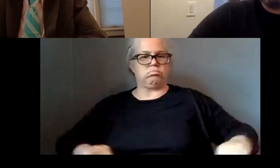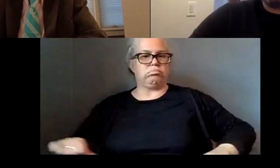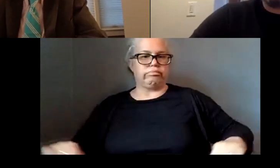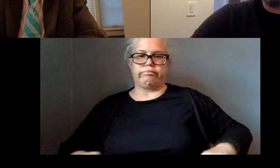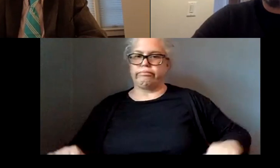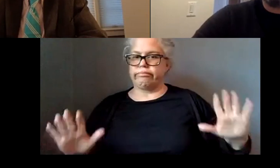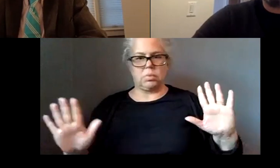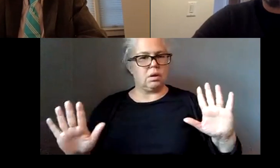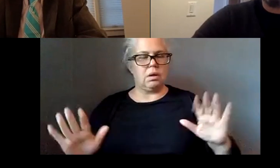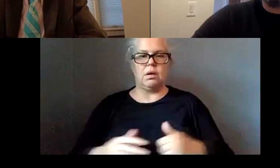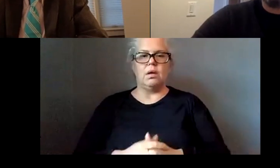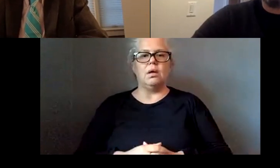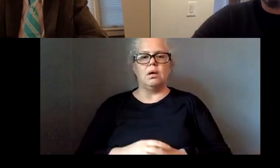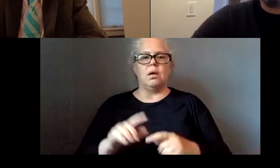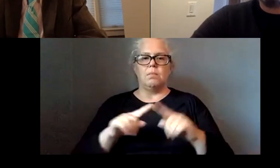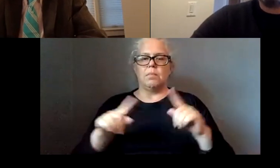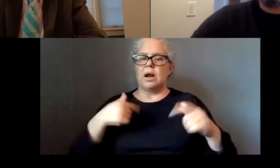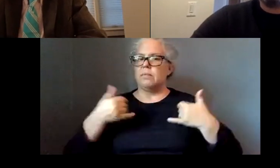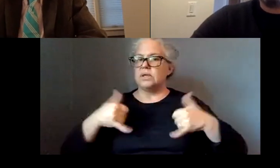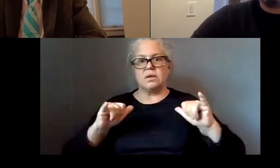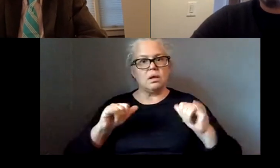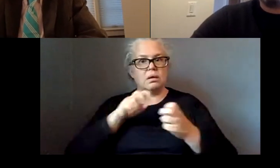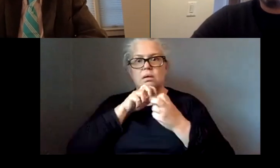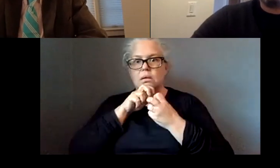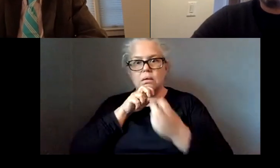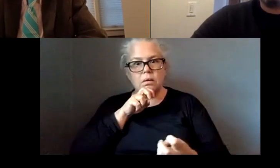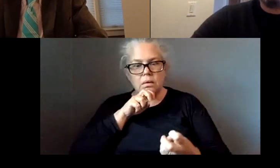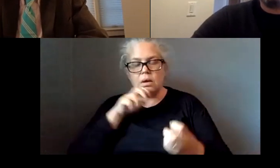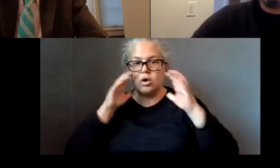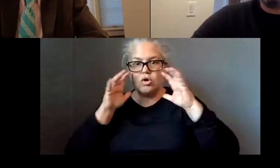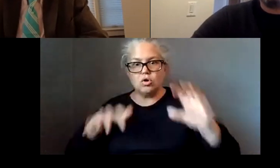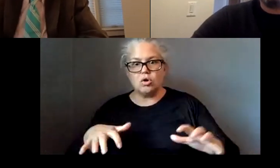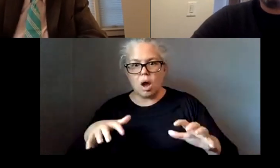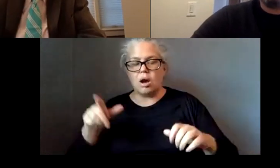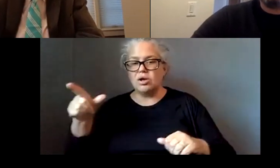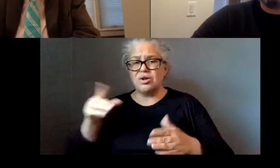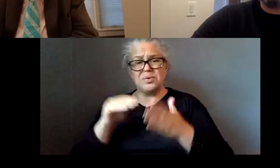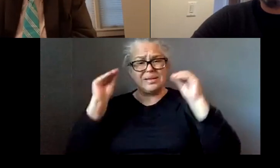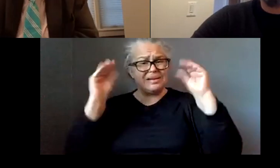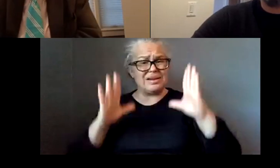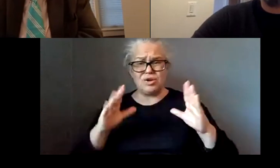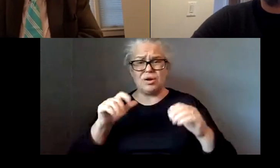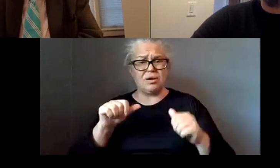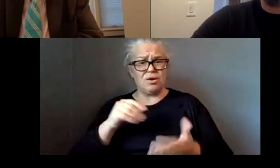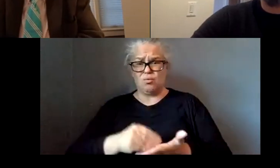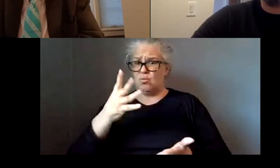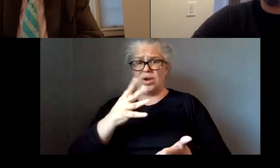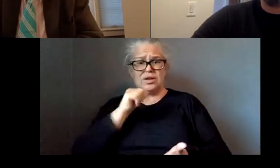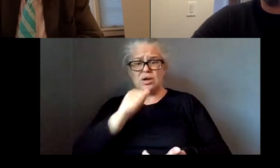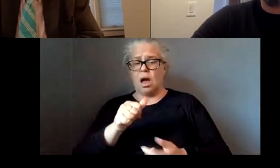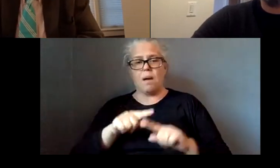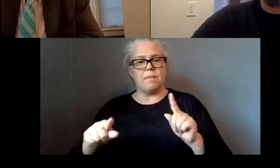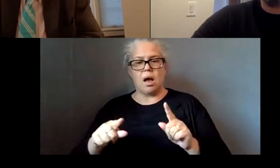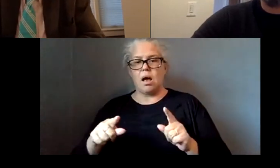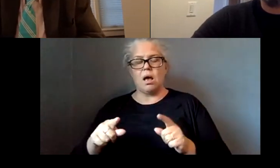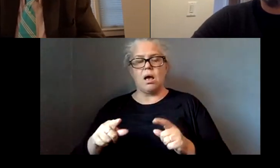I am still flabbergasted that she would. I mean, she was a teacher. She wasn't rolling in money, but she gave